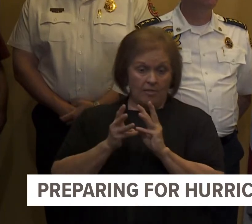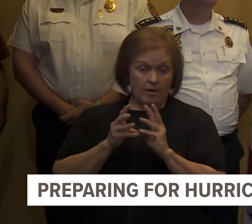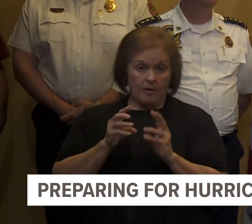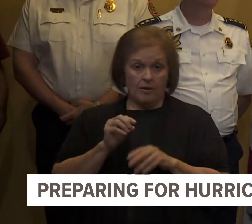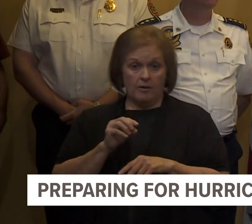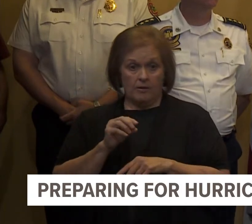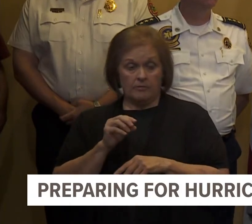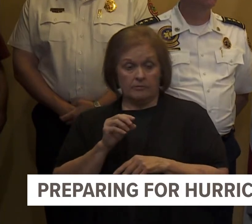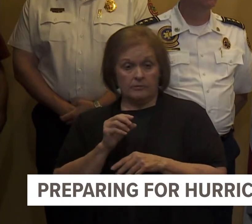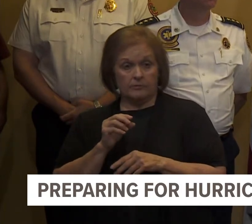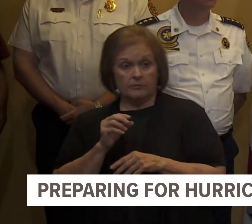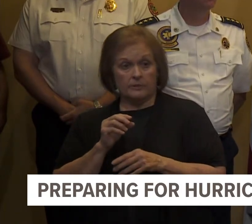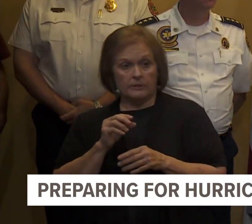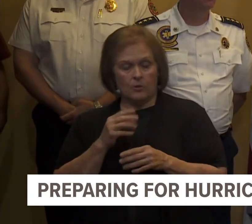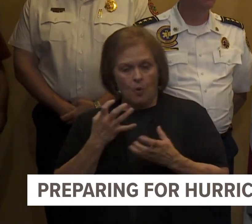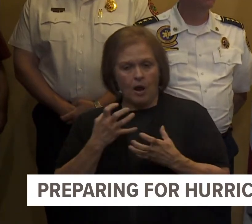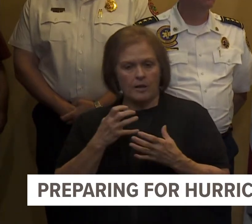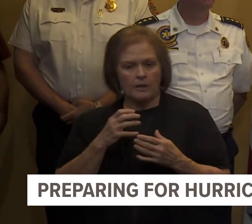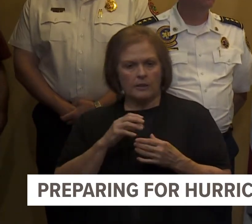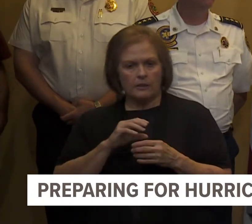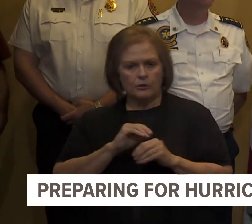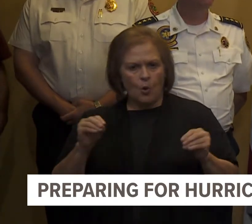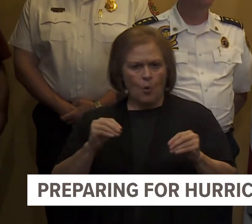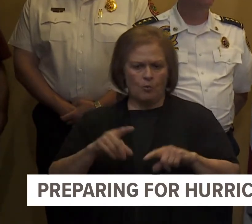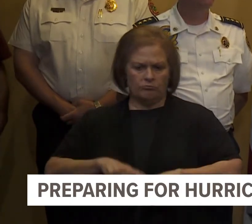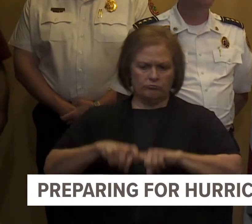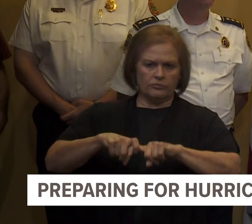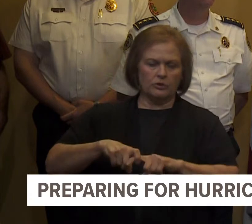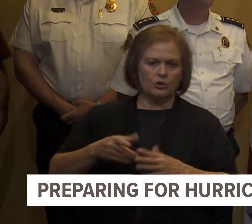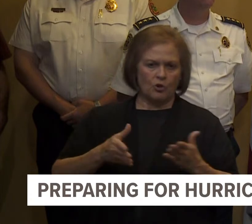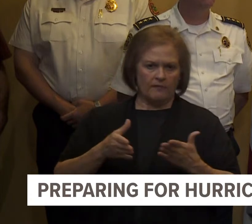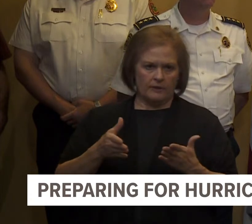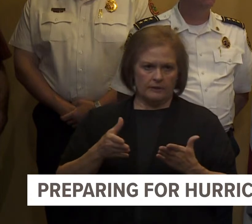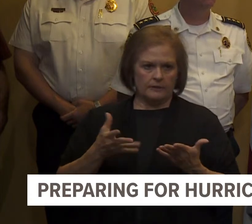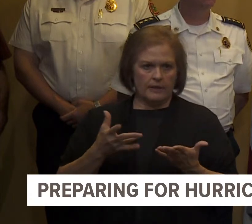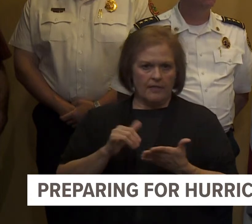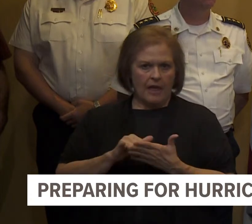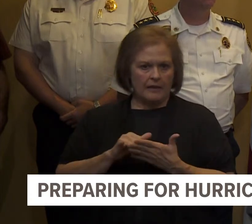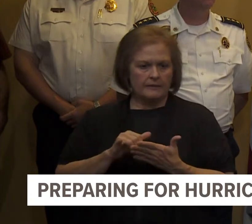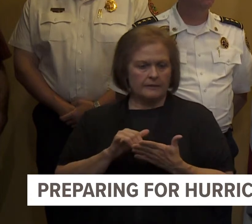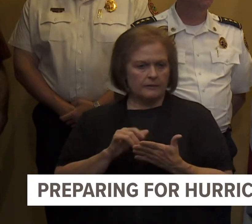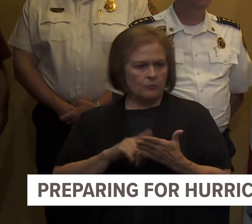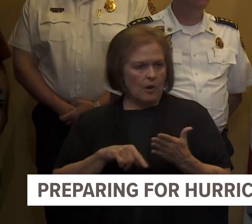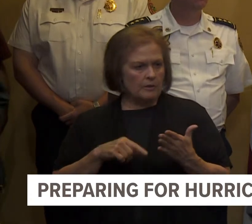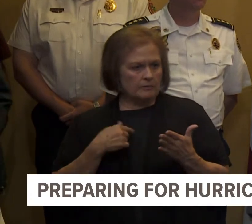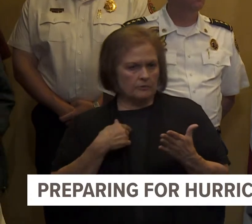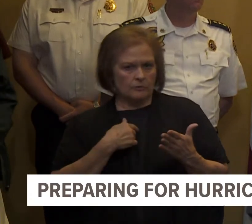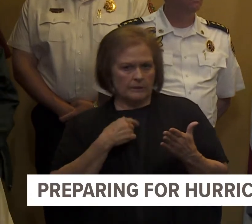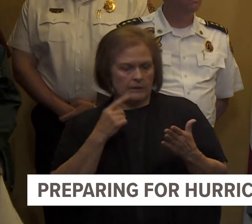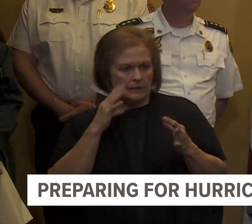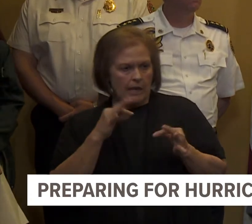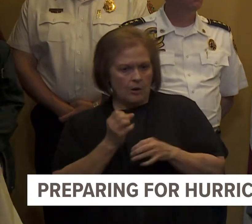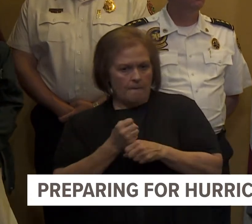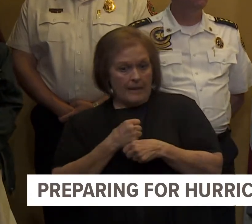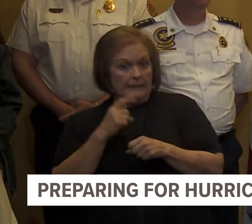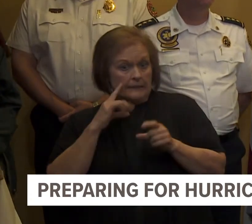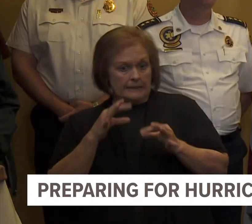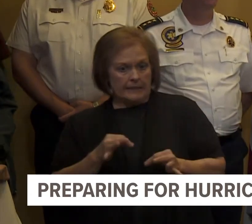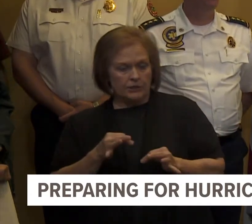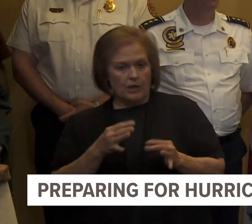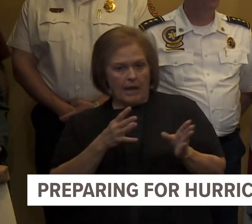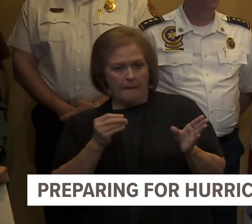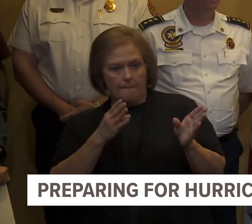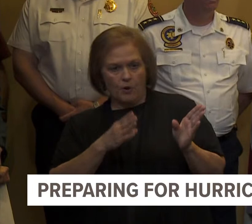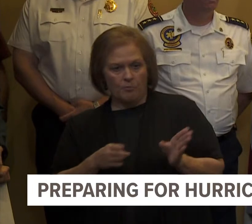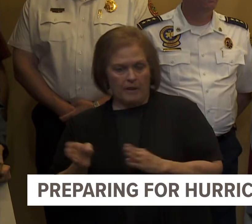day is to have uninterrupted service to our community. So that's what drives our decision as we make decisions and